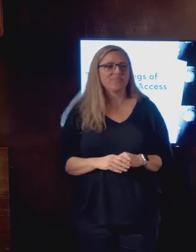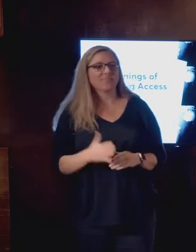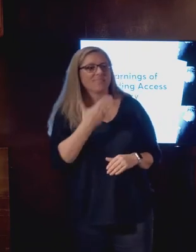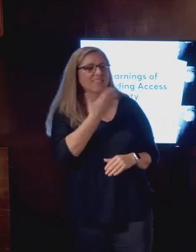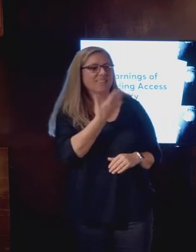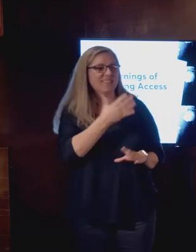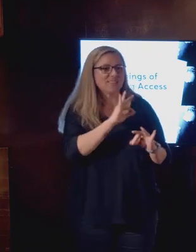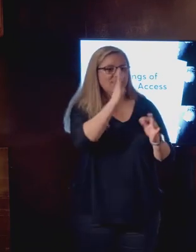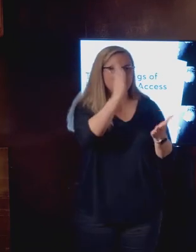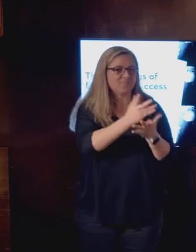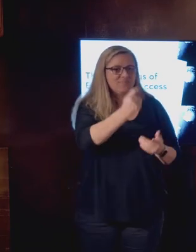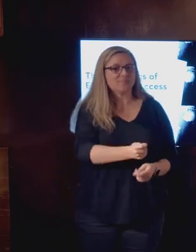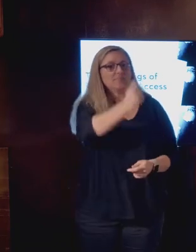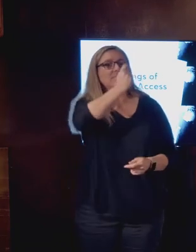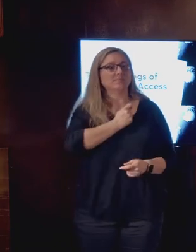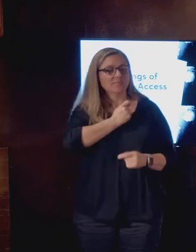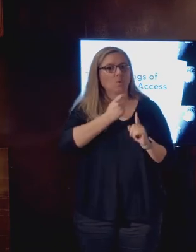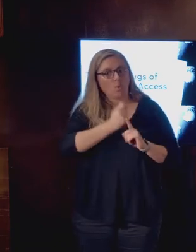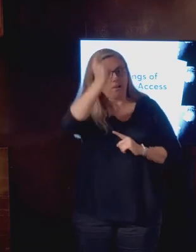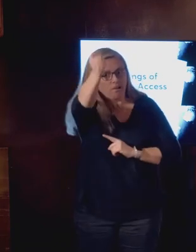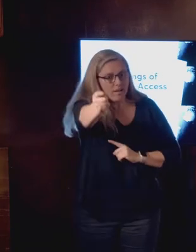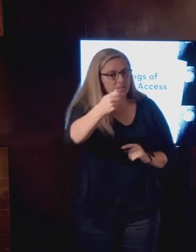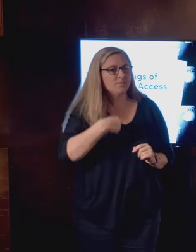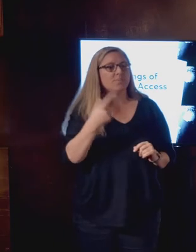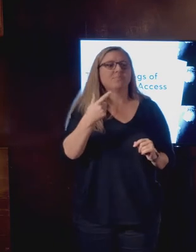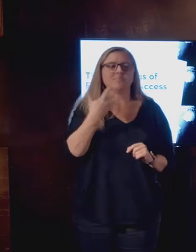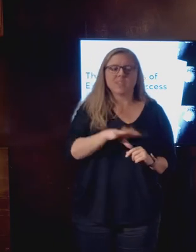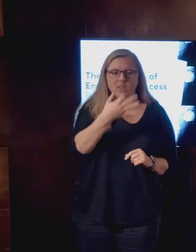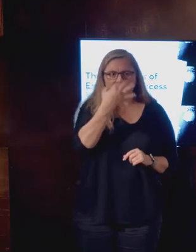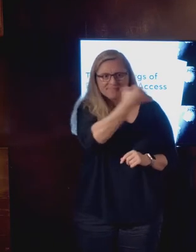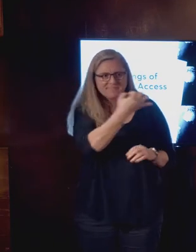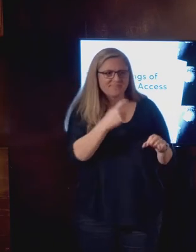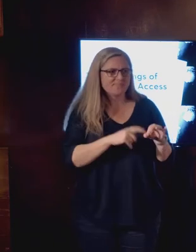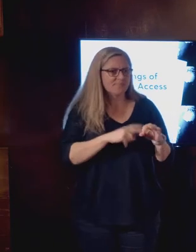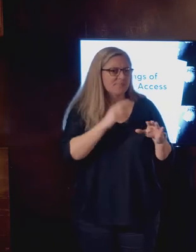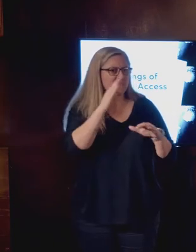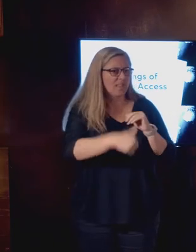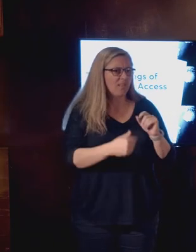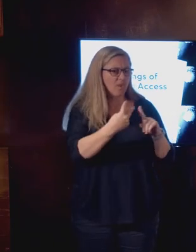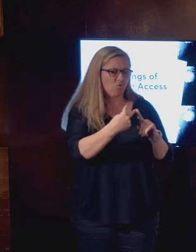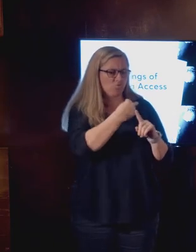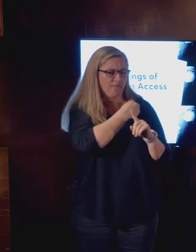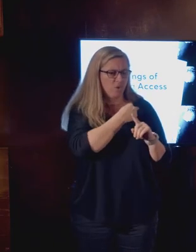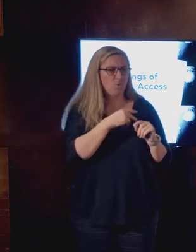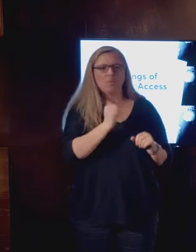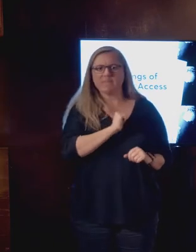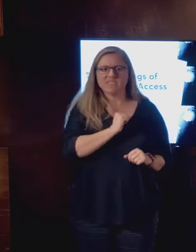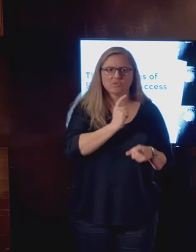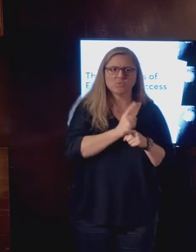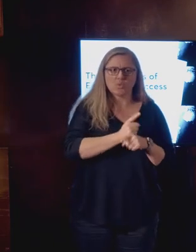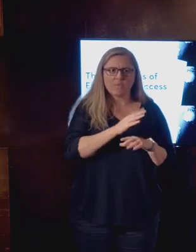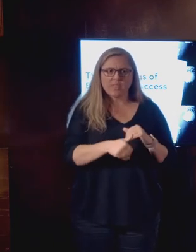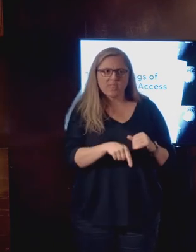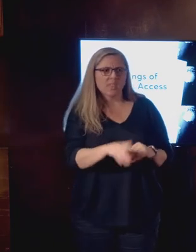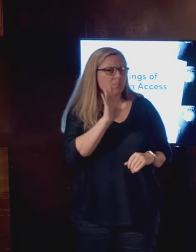Thank you. I wasn't sure if it was going to get passed further back or not. I just wanted to ask a question in regards to reviewers. We just touched on it